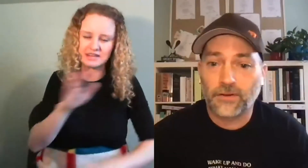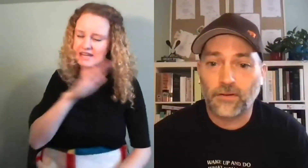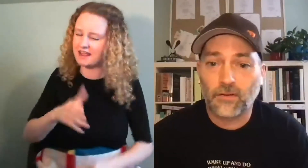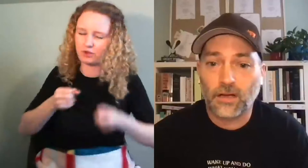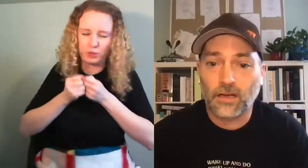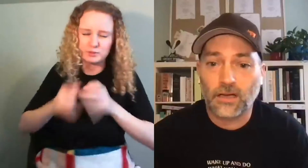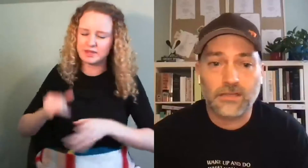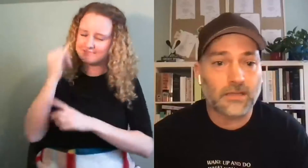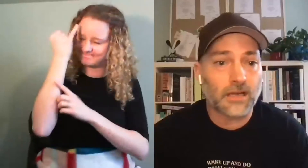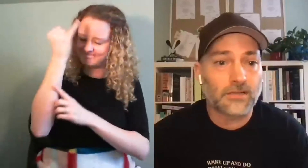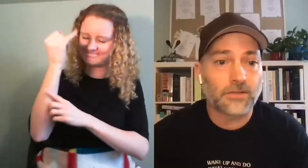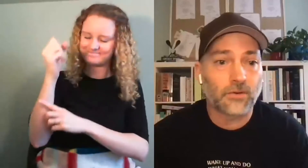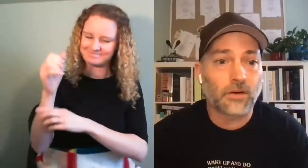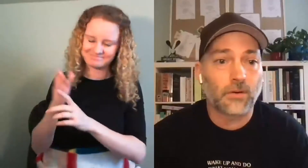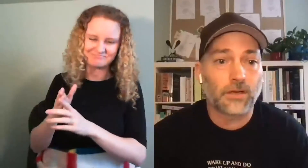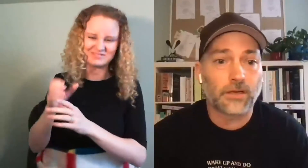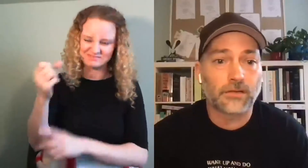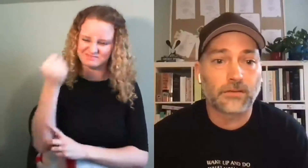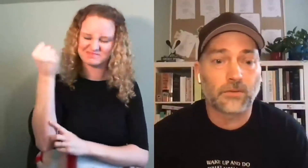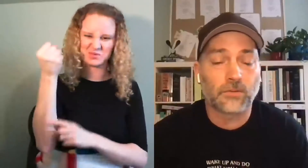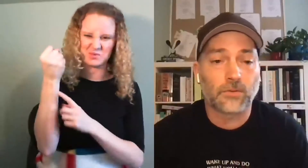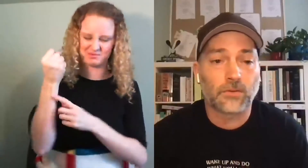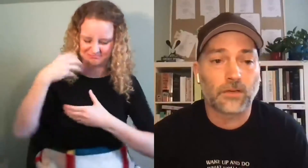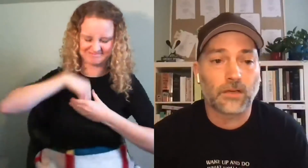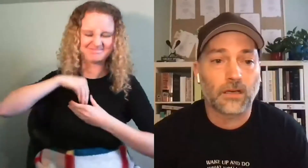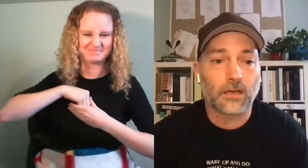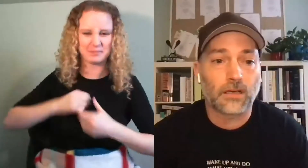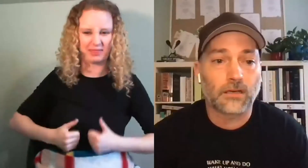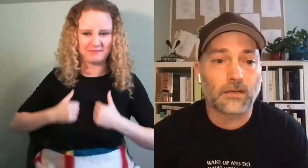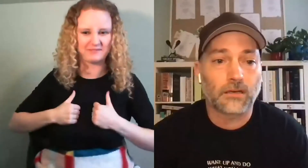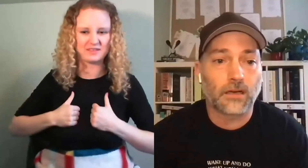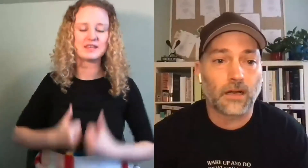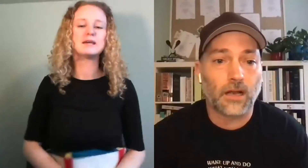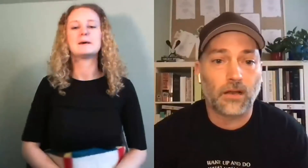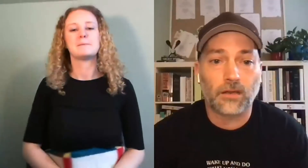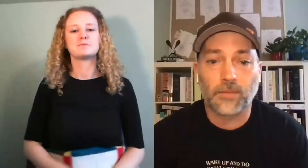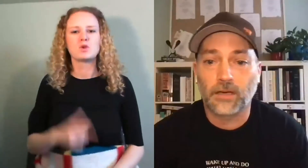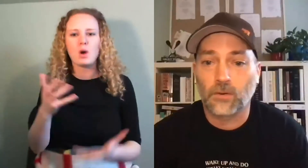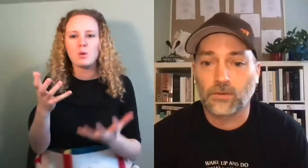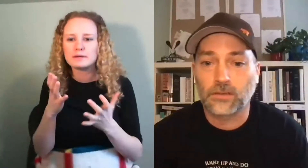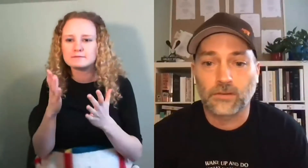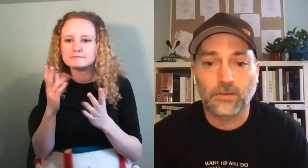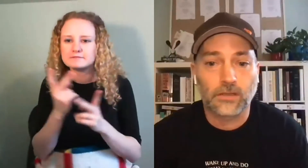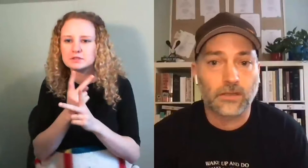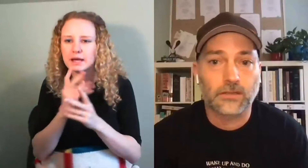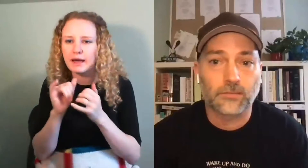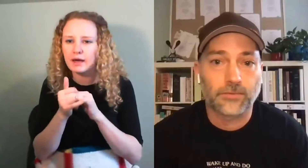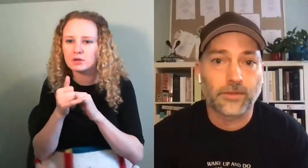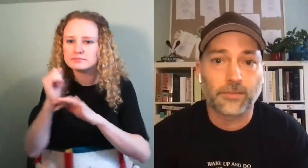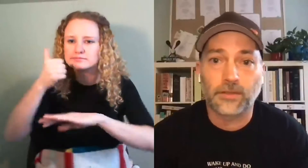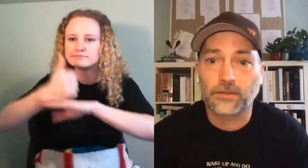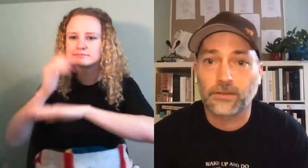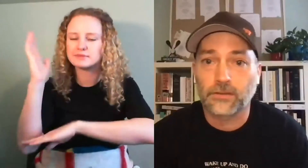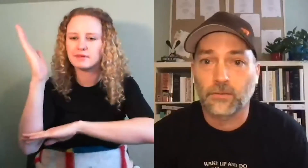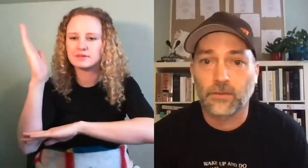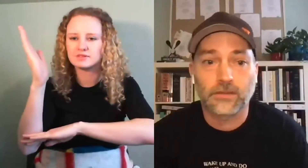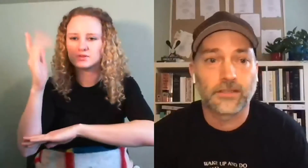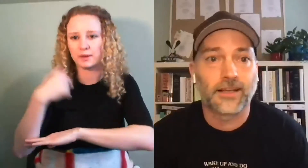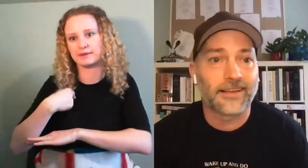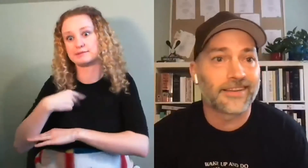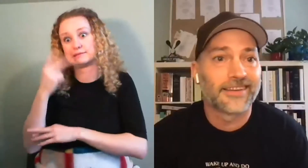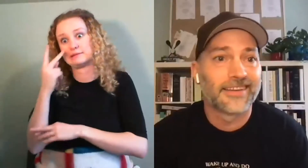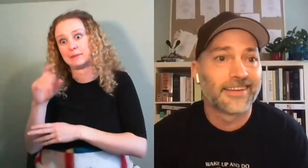and figure out how to get a slideshow going here so I can look at my notes and you can look at some pretty pictures.